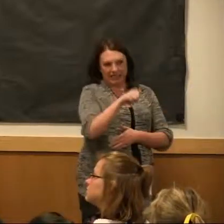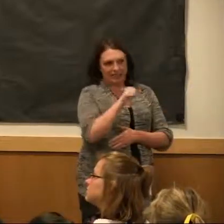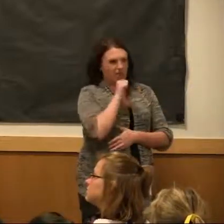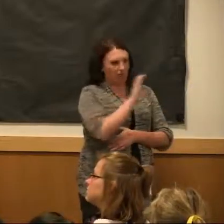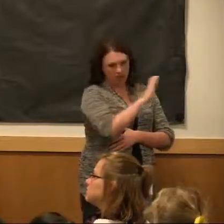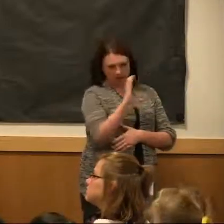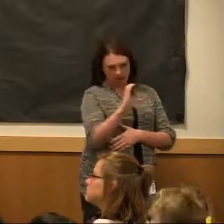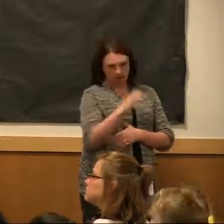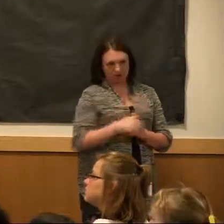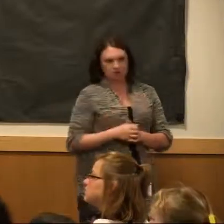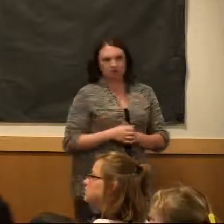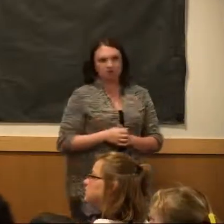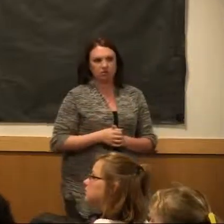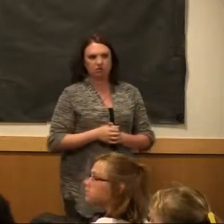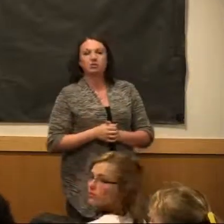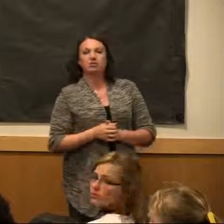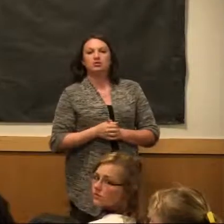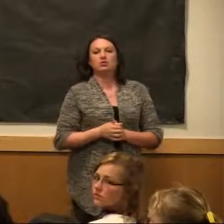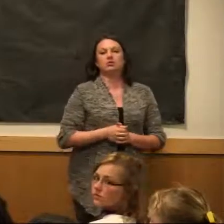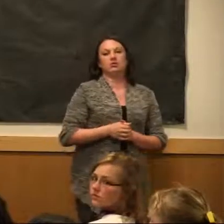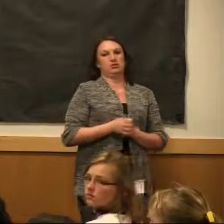And there's